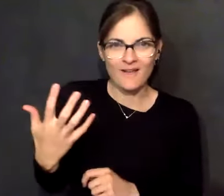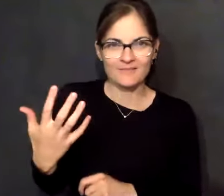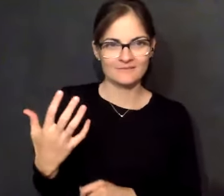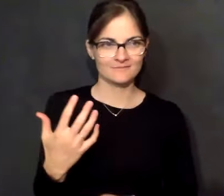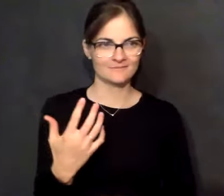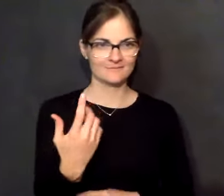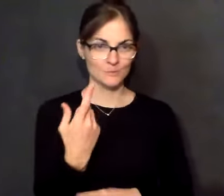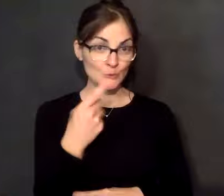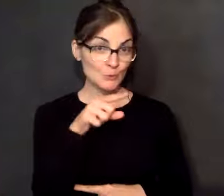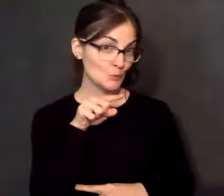Just you.